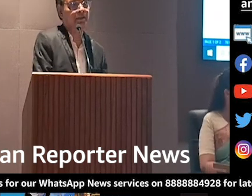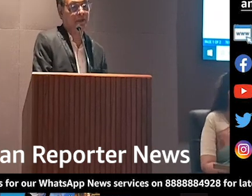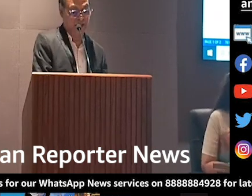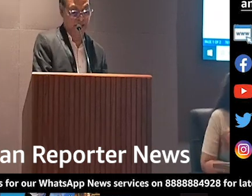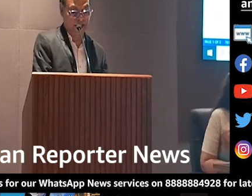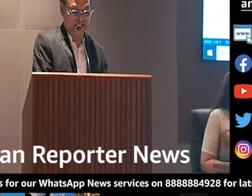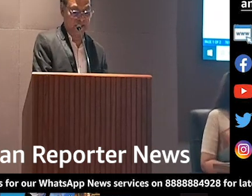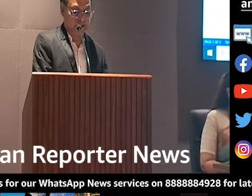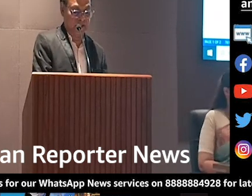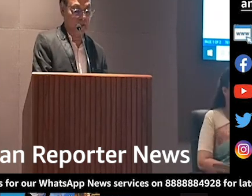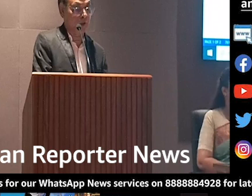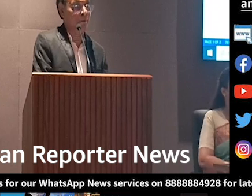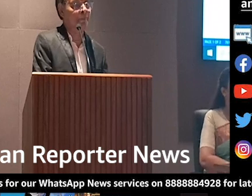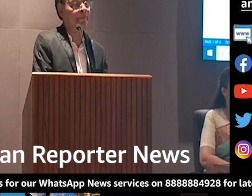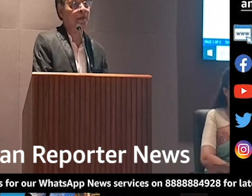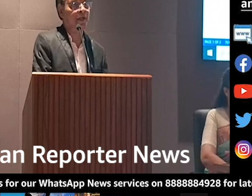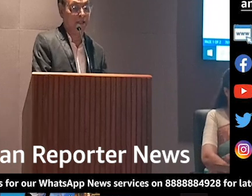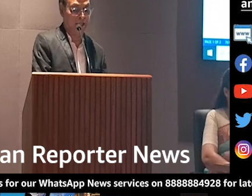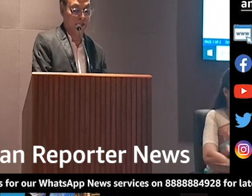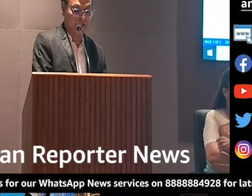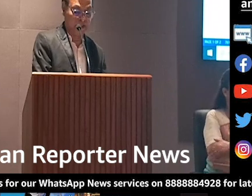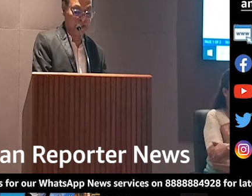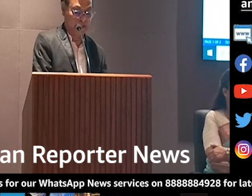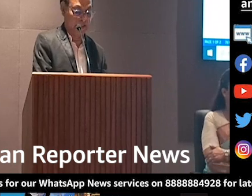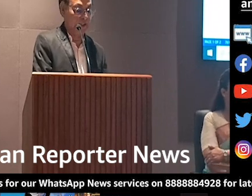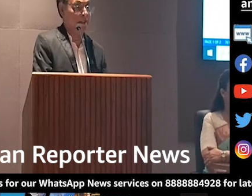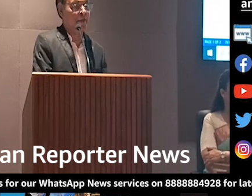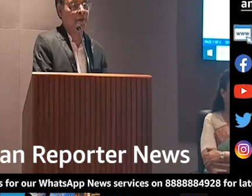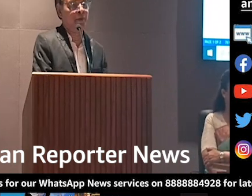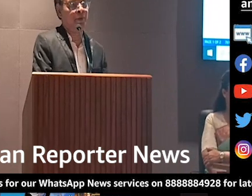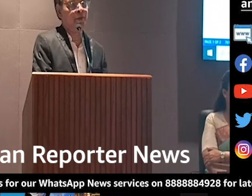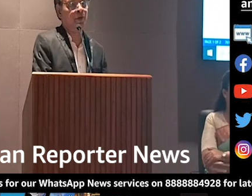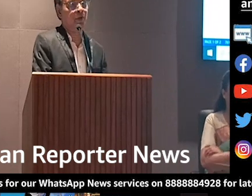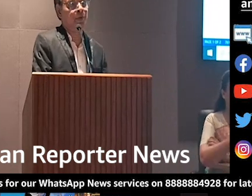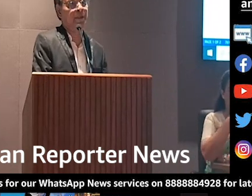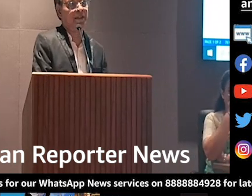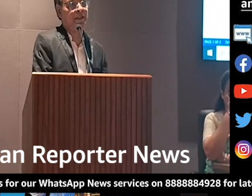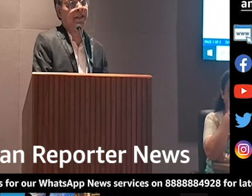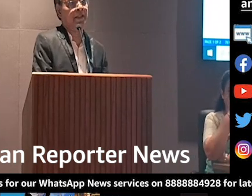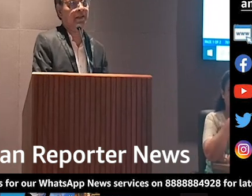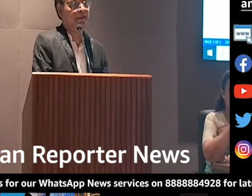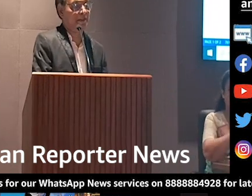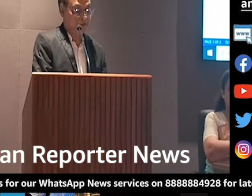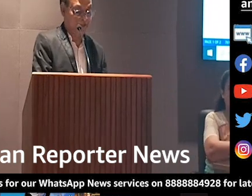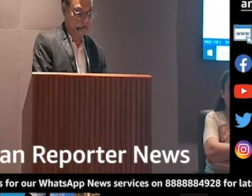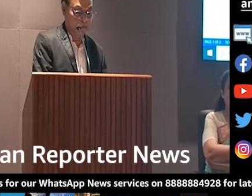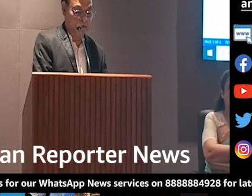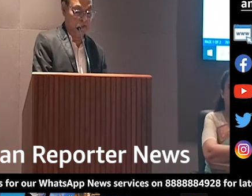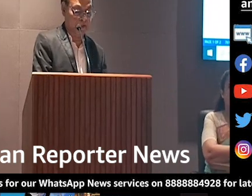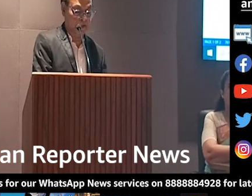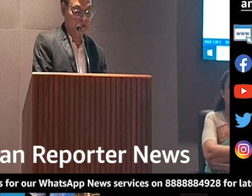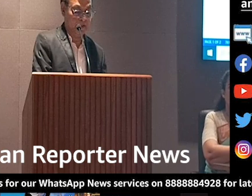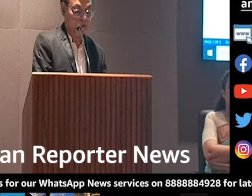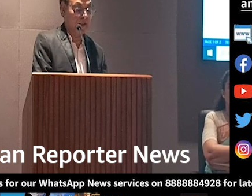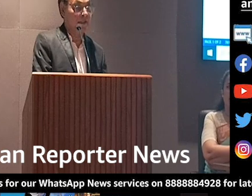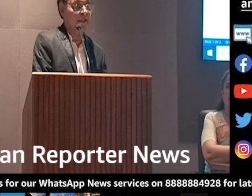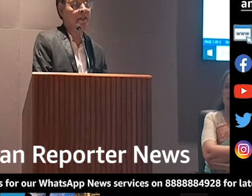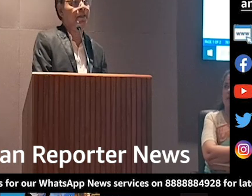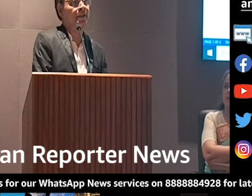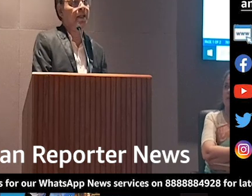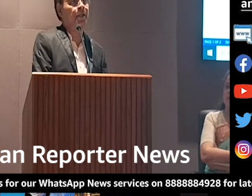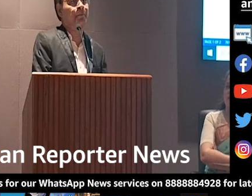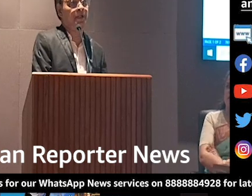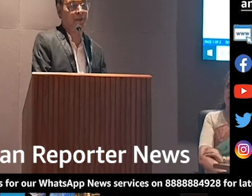As a director of Aliaur National Institute of Speech and Hearing Disability, it